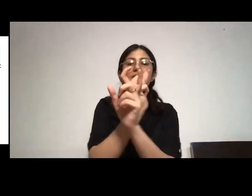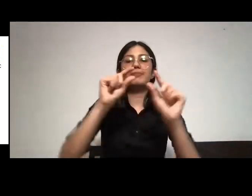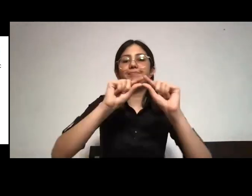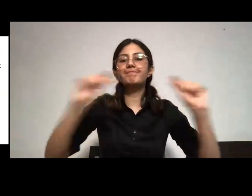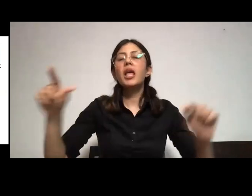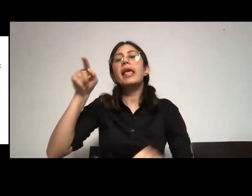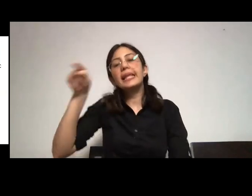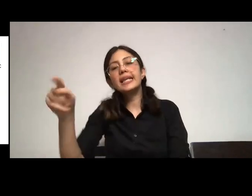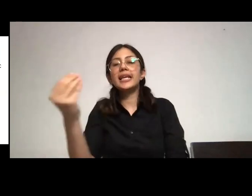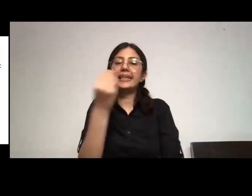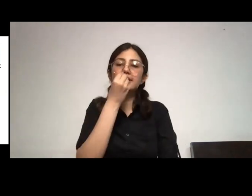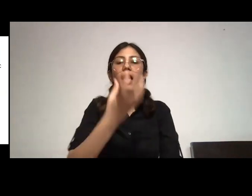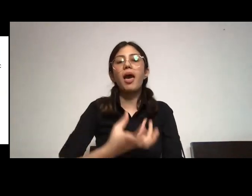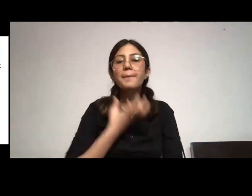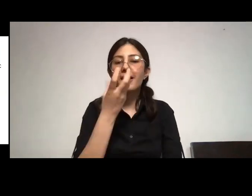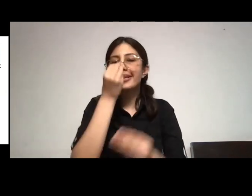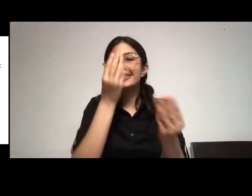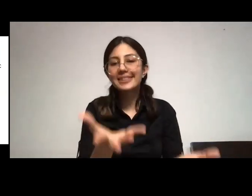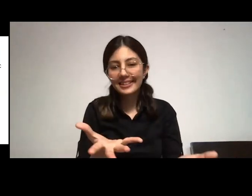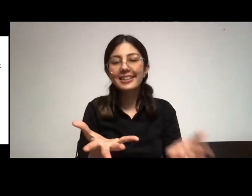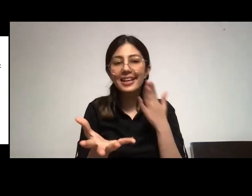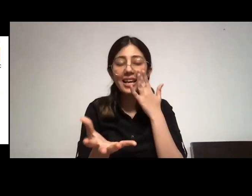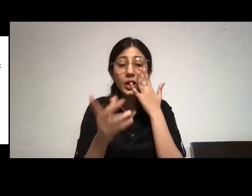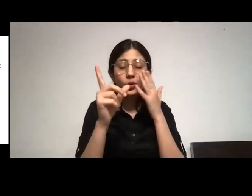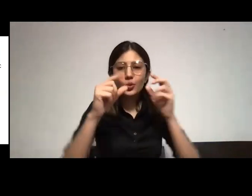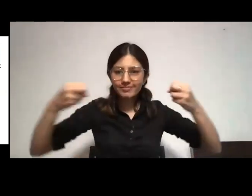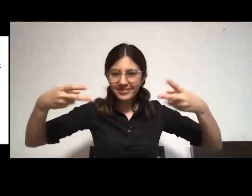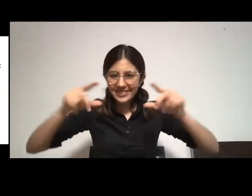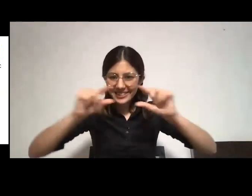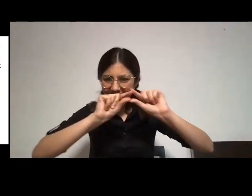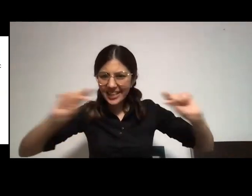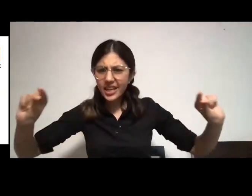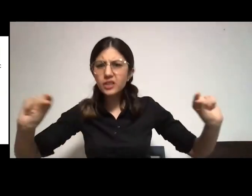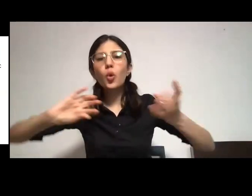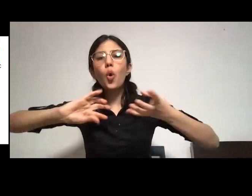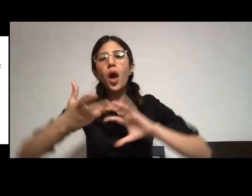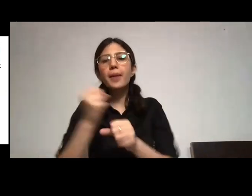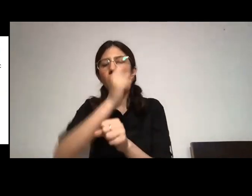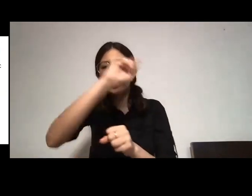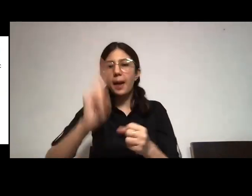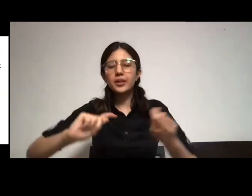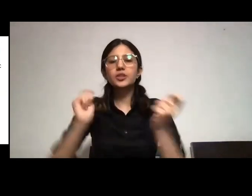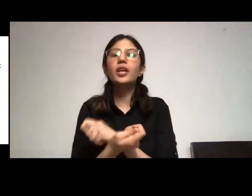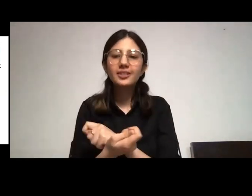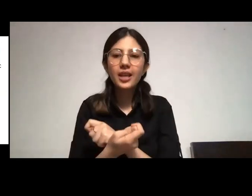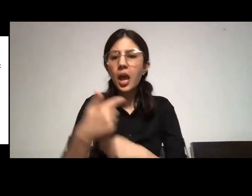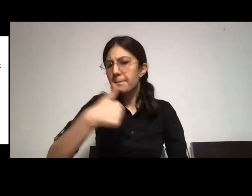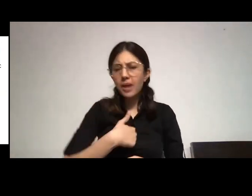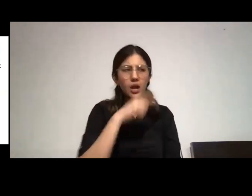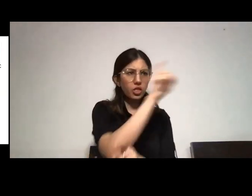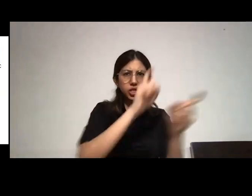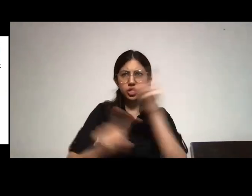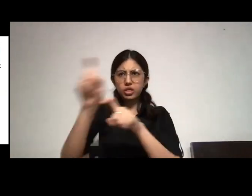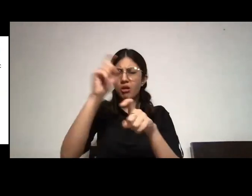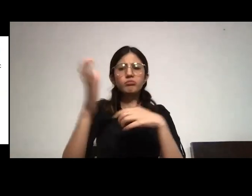apple. So it will make the sentence grammatically correct automatically, even if you have added the words and the